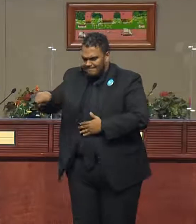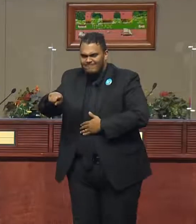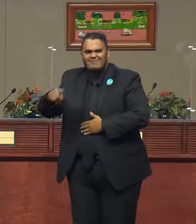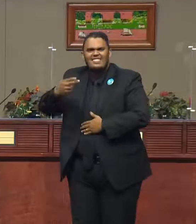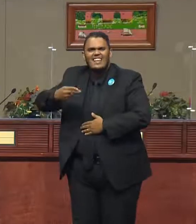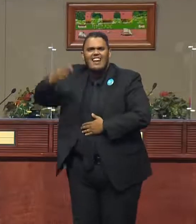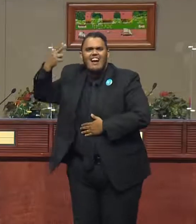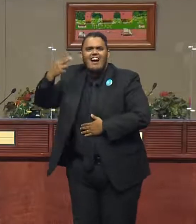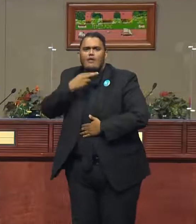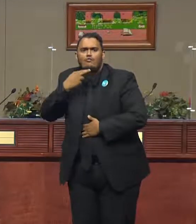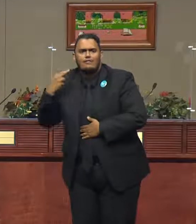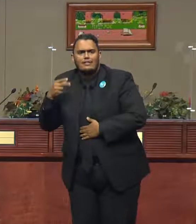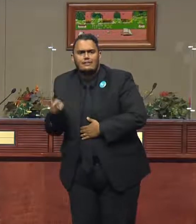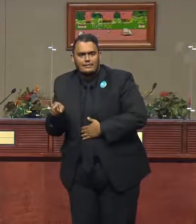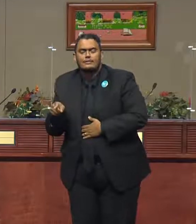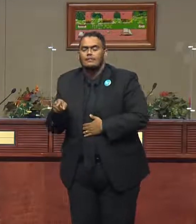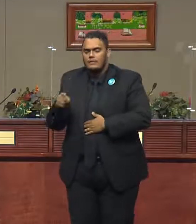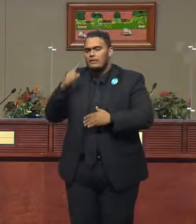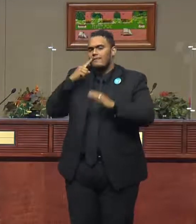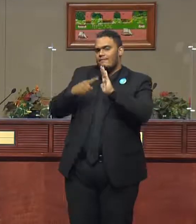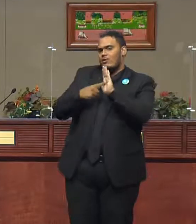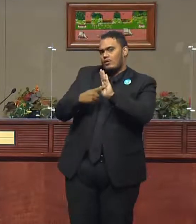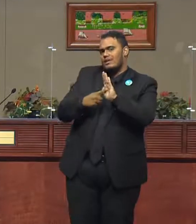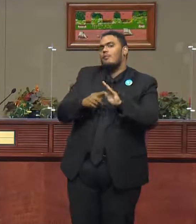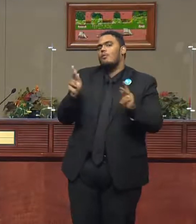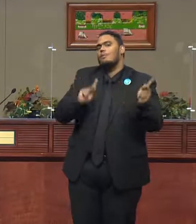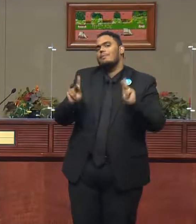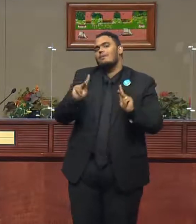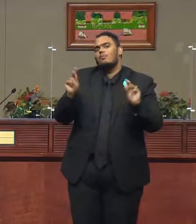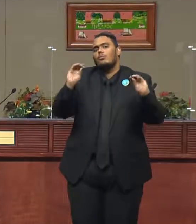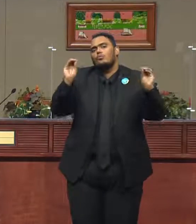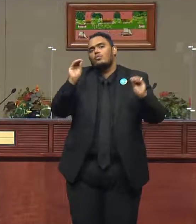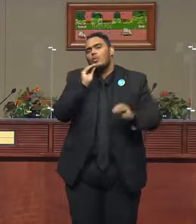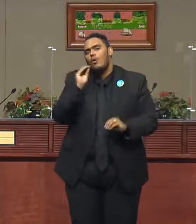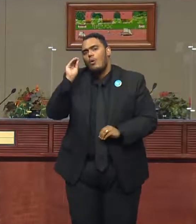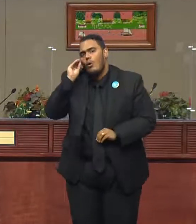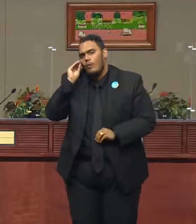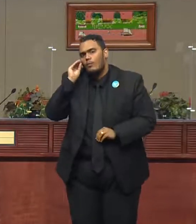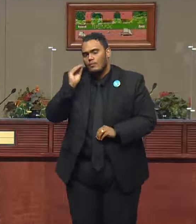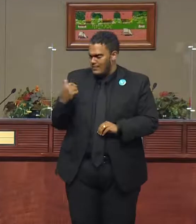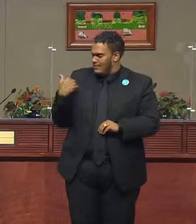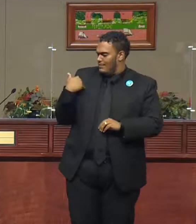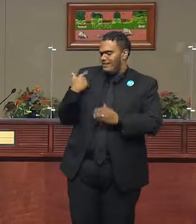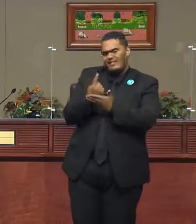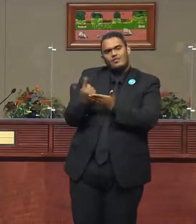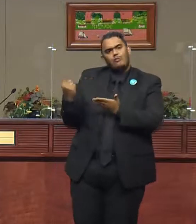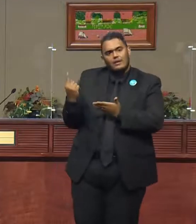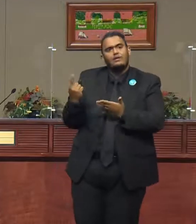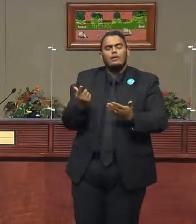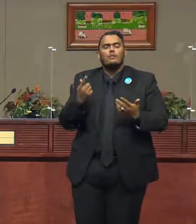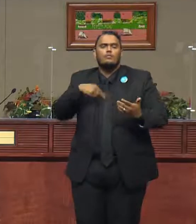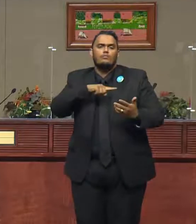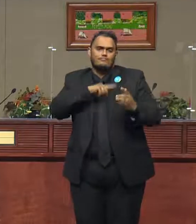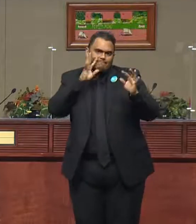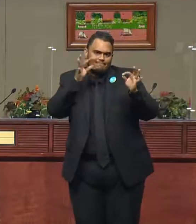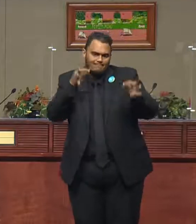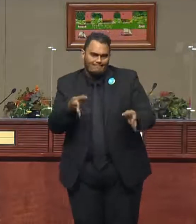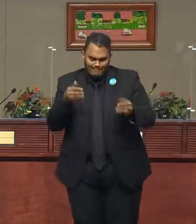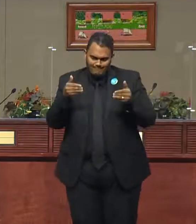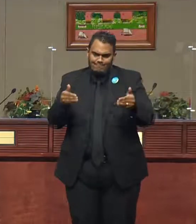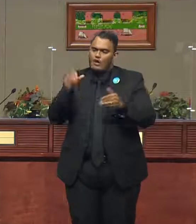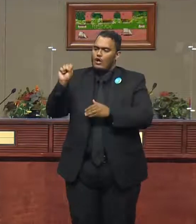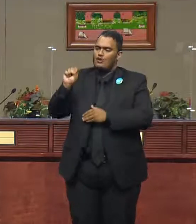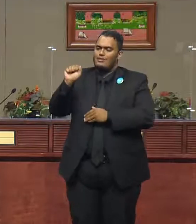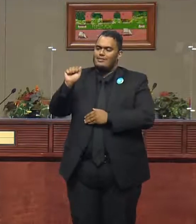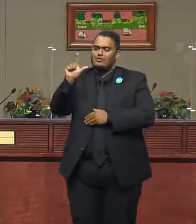doing that through partnerships. Last week, we joined the SALT outreach to cut a ribbon on the city's first